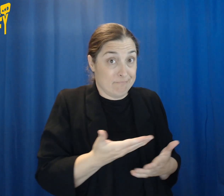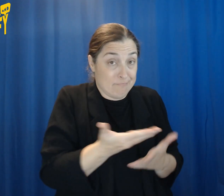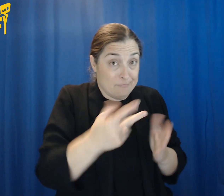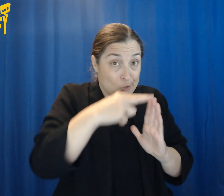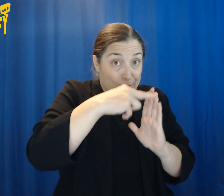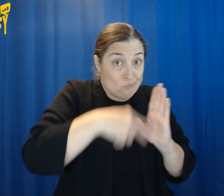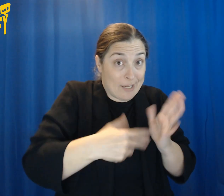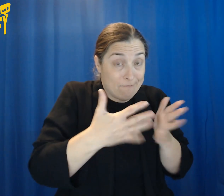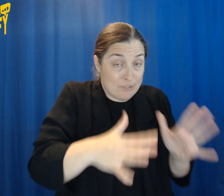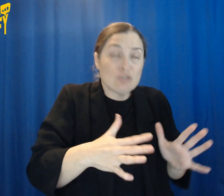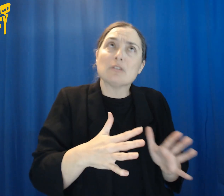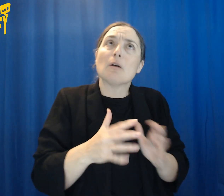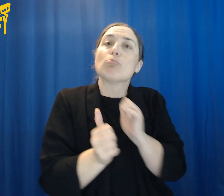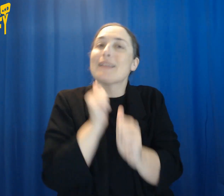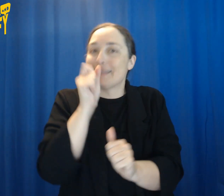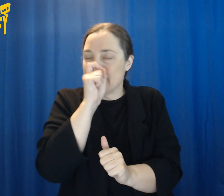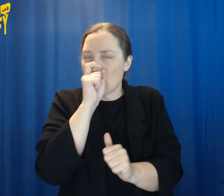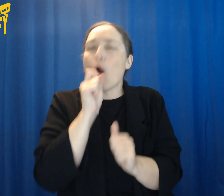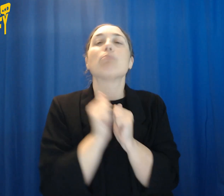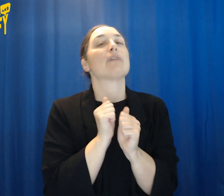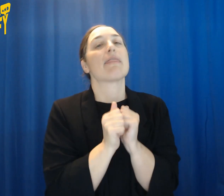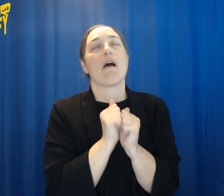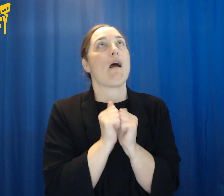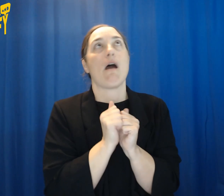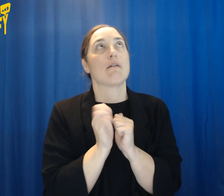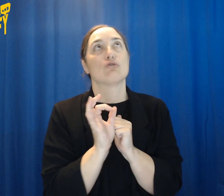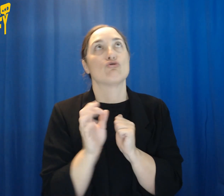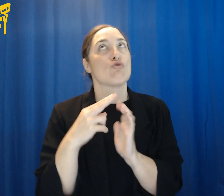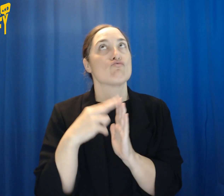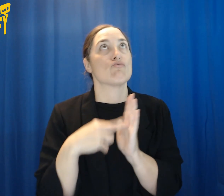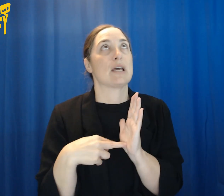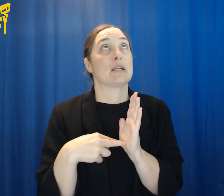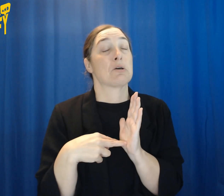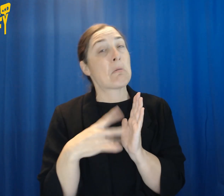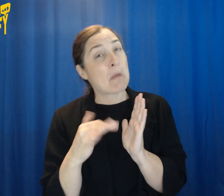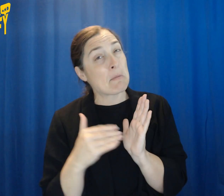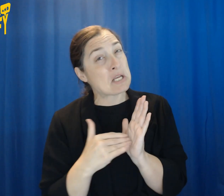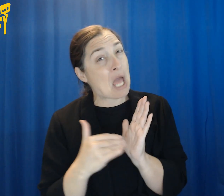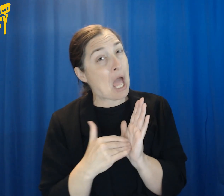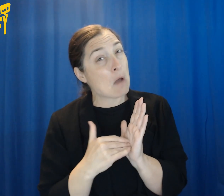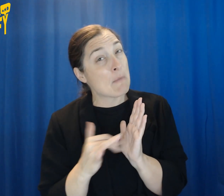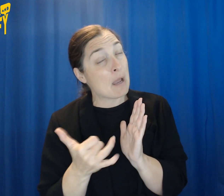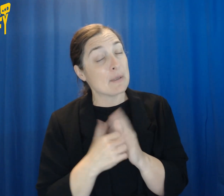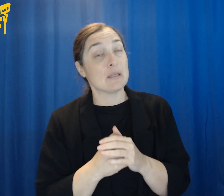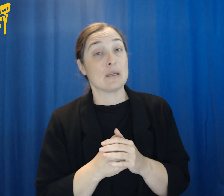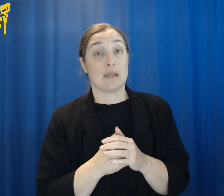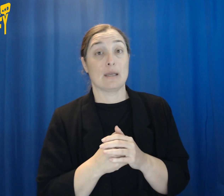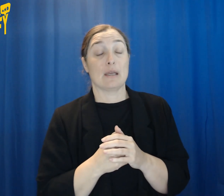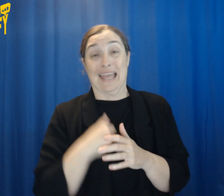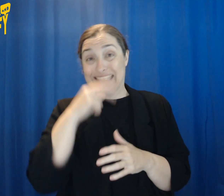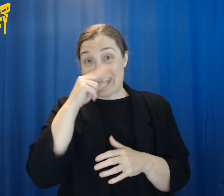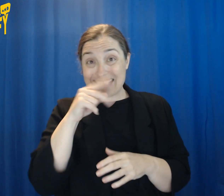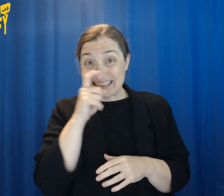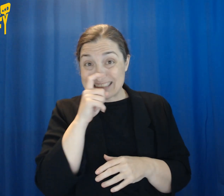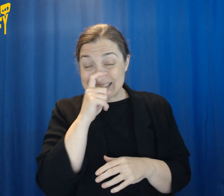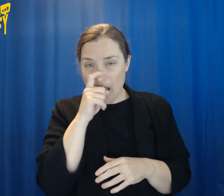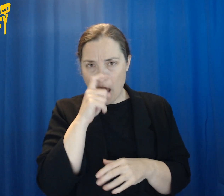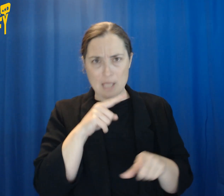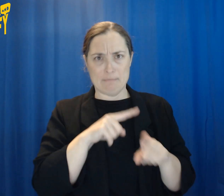siblings have read it, except my brother, I think, unless he has now. My youngest sister was the most vocal and the most supportive